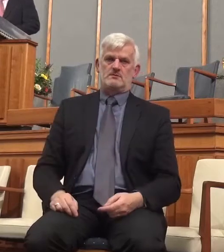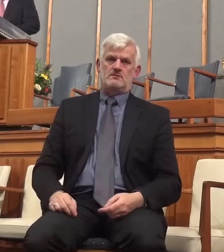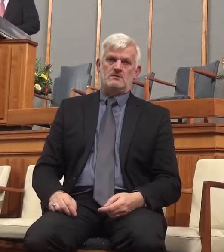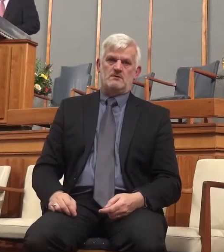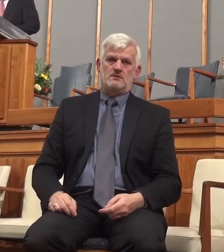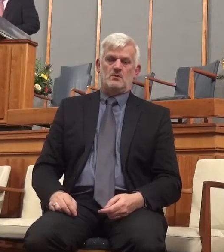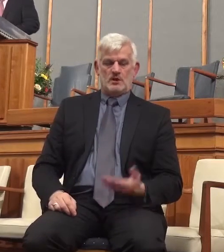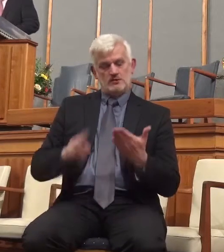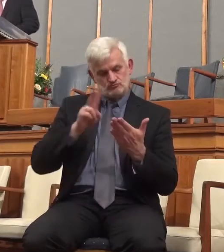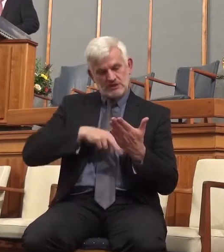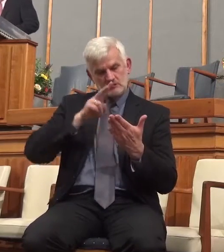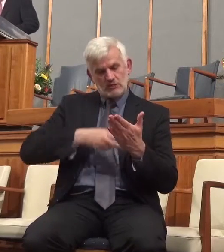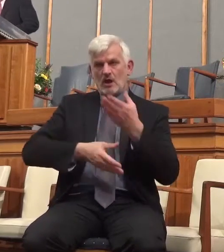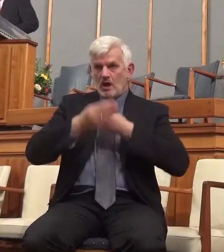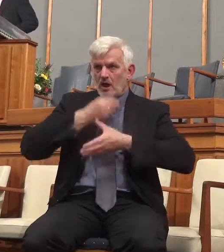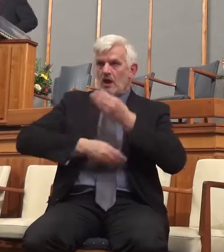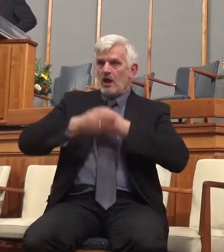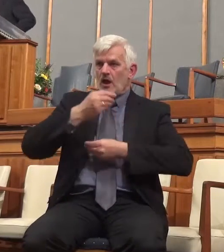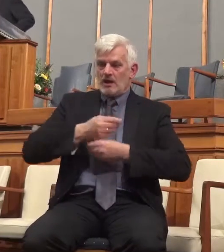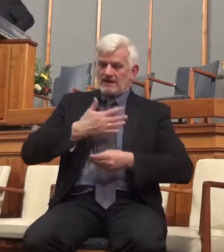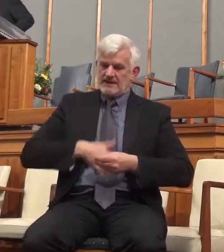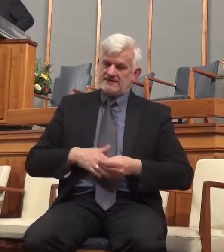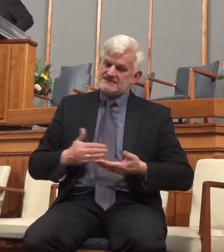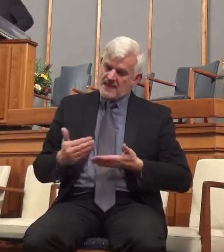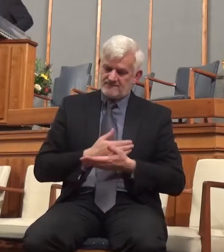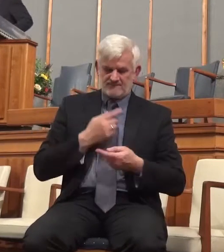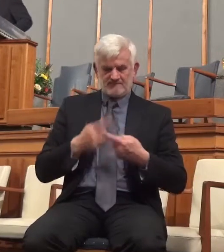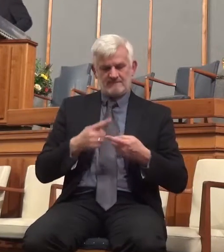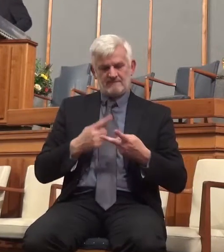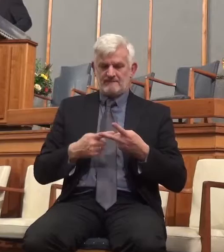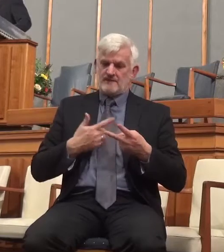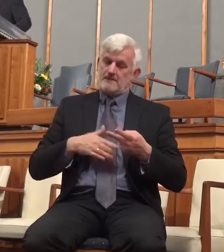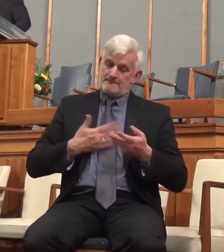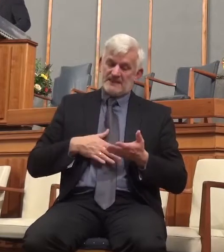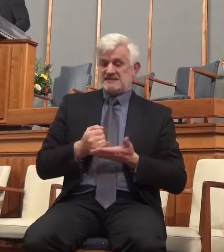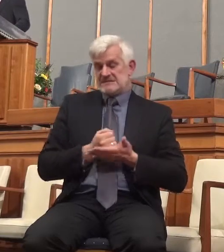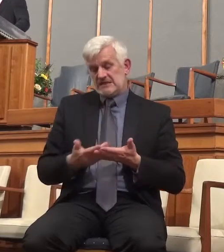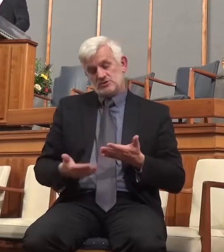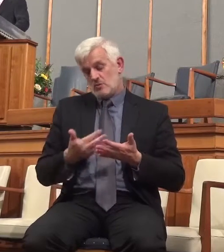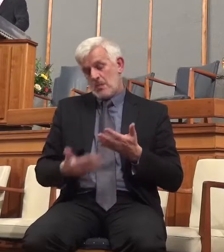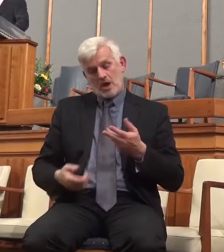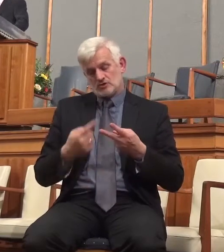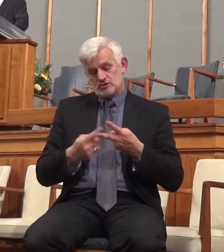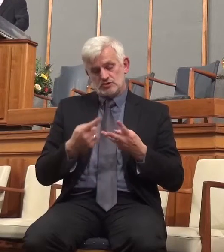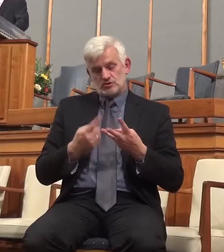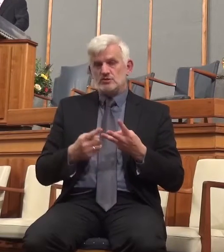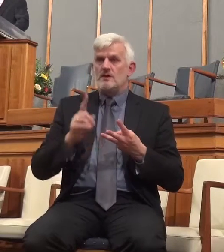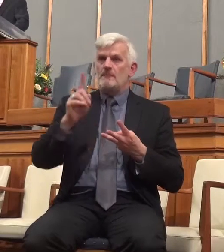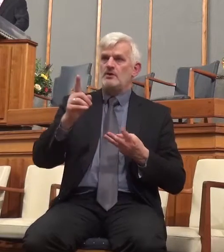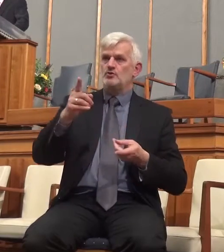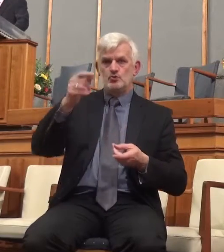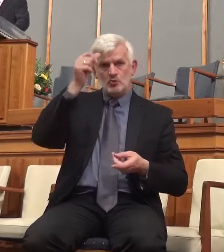of salvation in the Bible, our sinfulness in the Bible. As human beings, we're proud